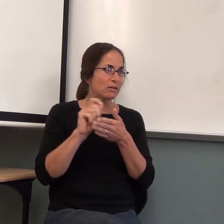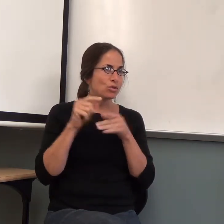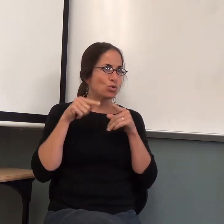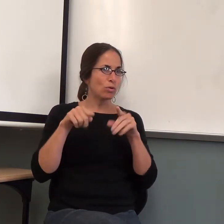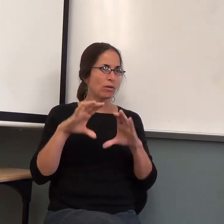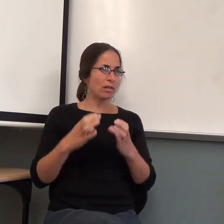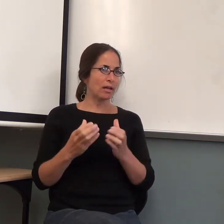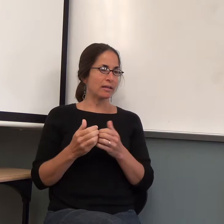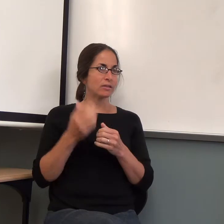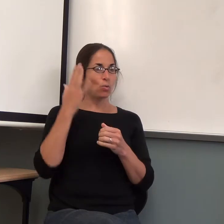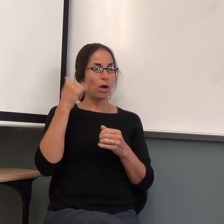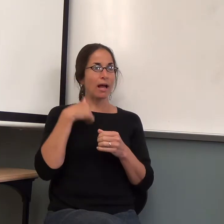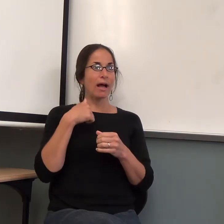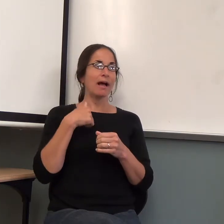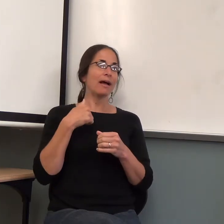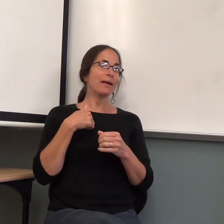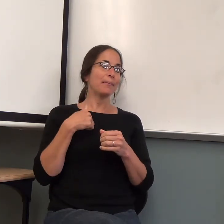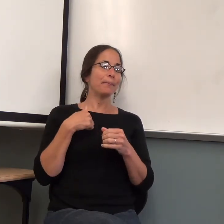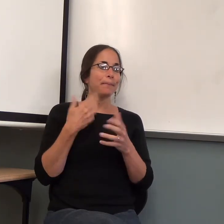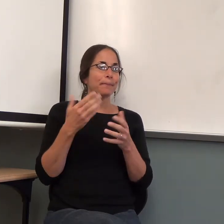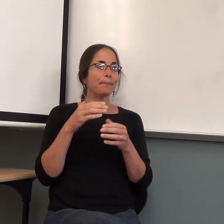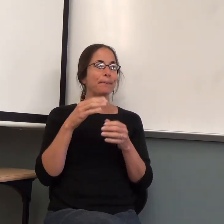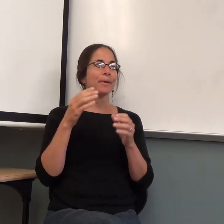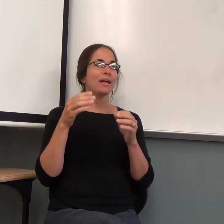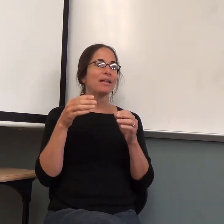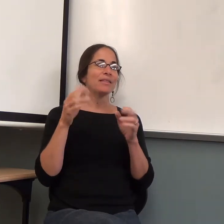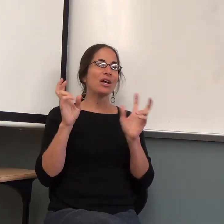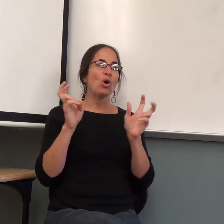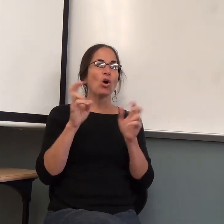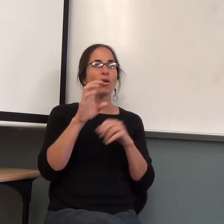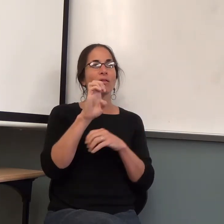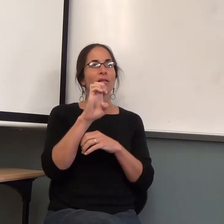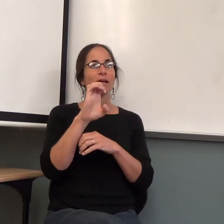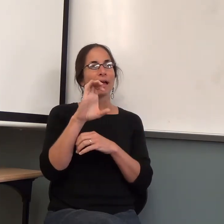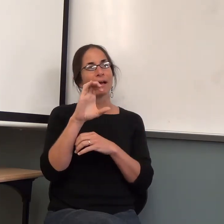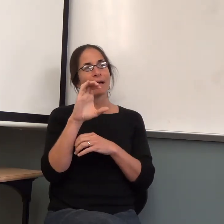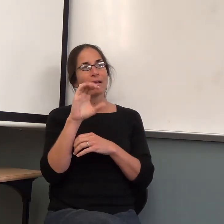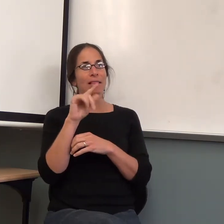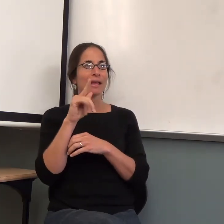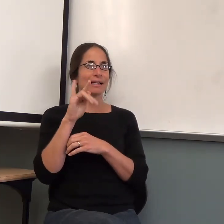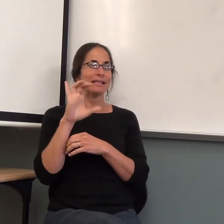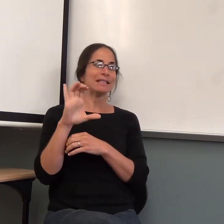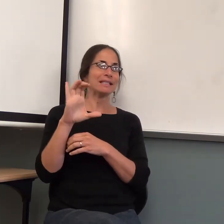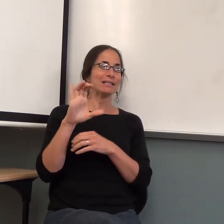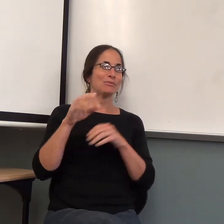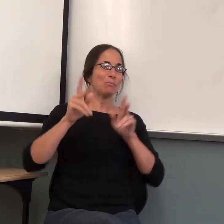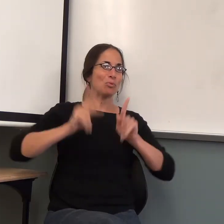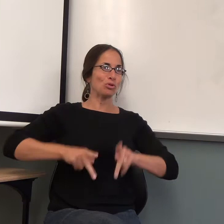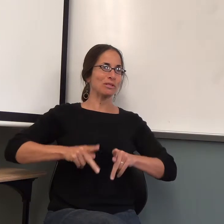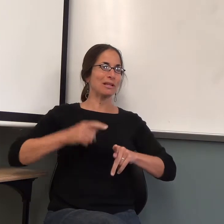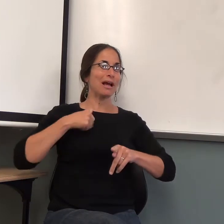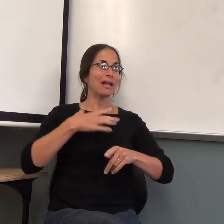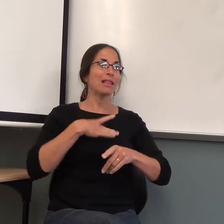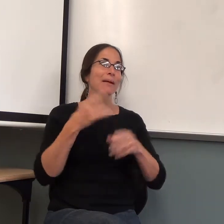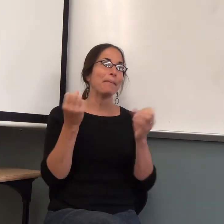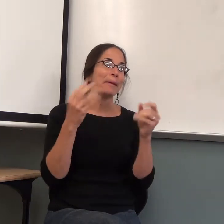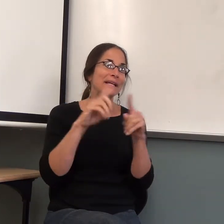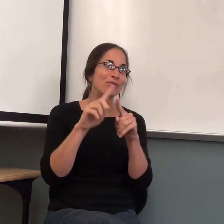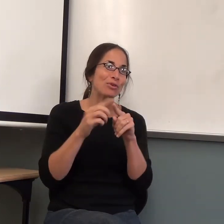I'm a very, what they call, eclectic individual, someone who likes a lot of different types of things. So I try to give my students a